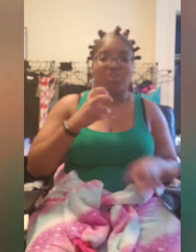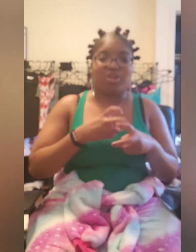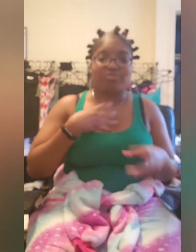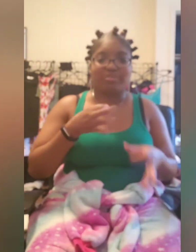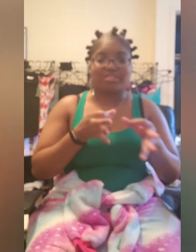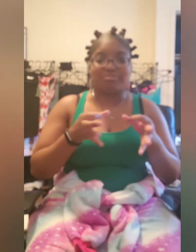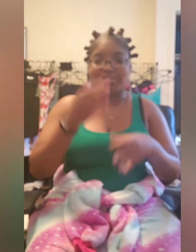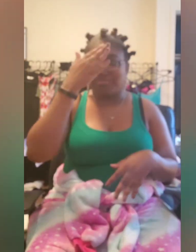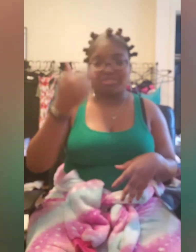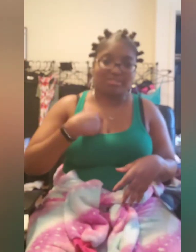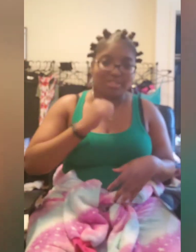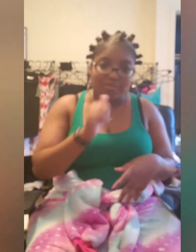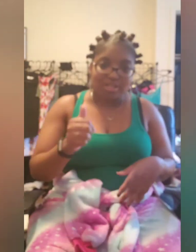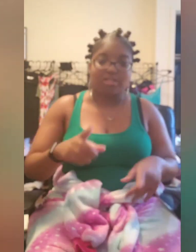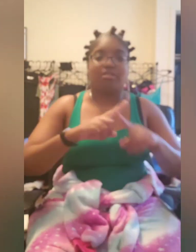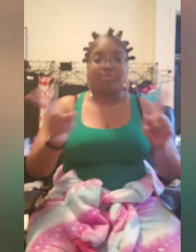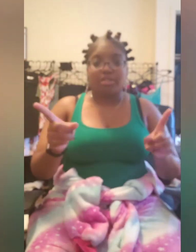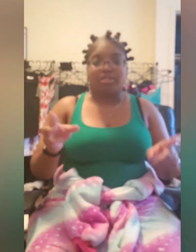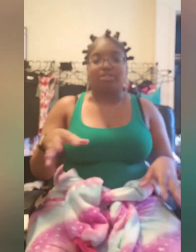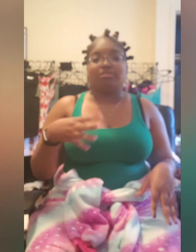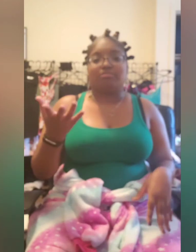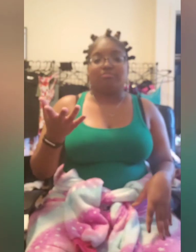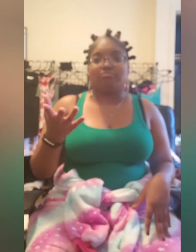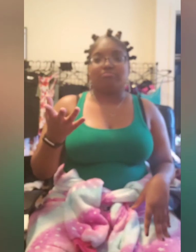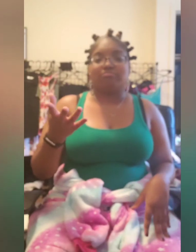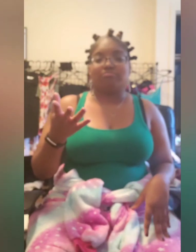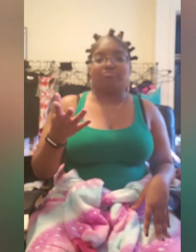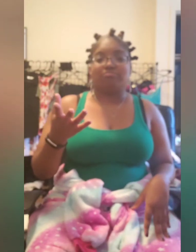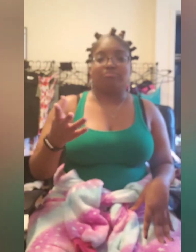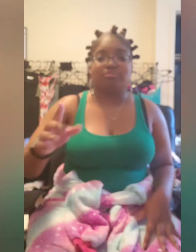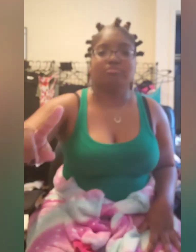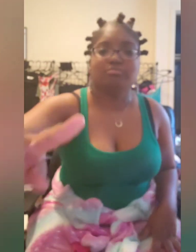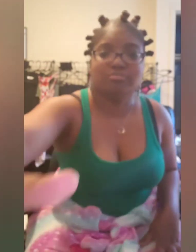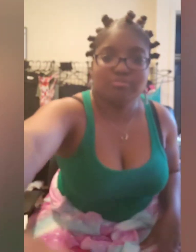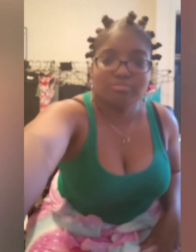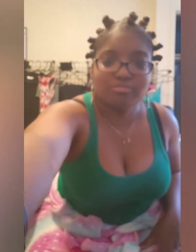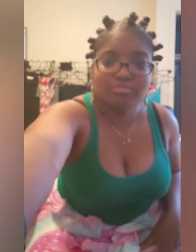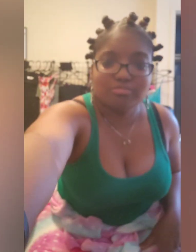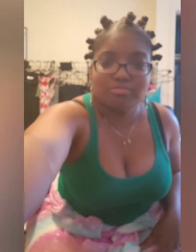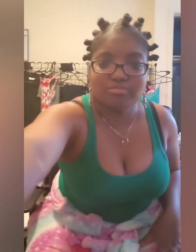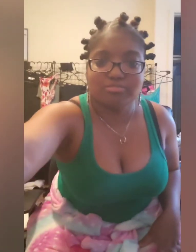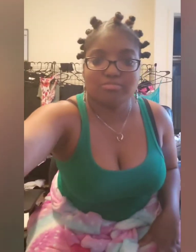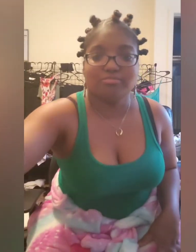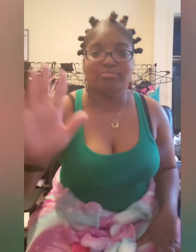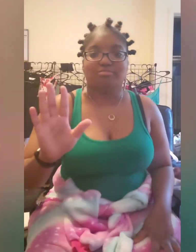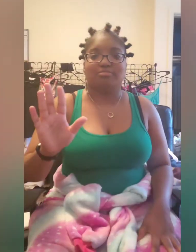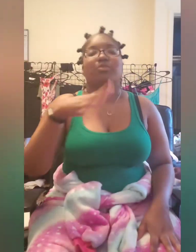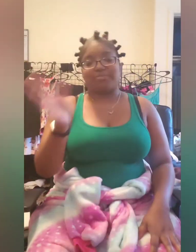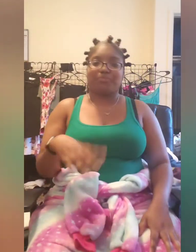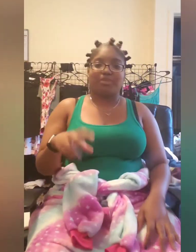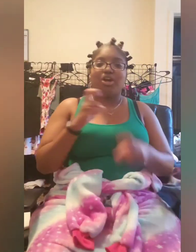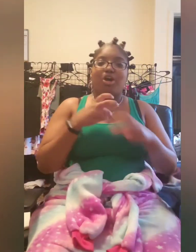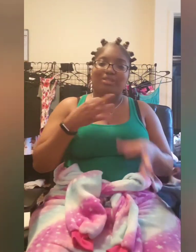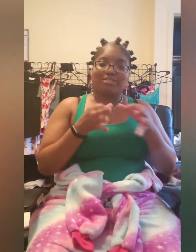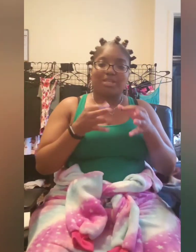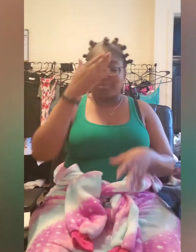and I really hope I'm not trying to offend them at all whatsoever, but, um, I guess the best way to